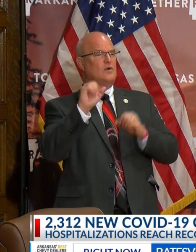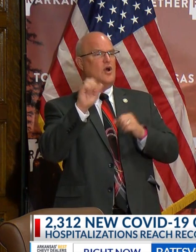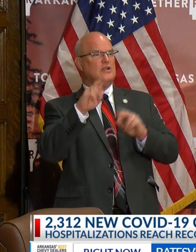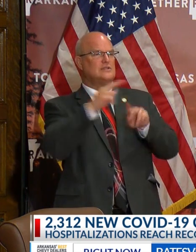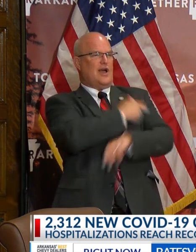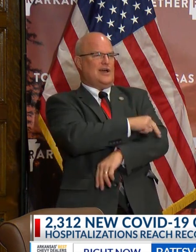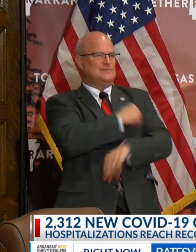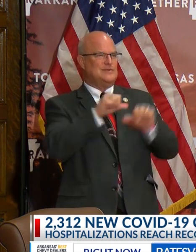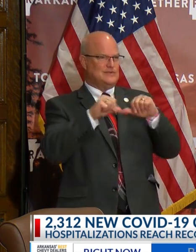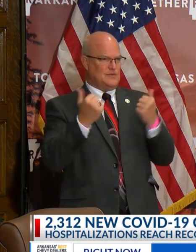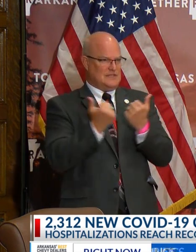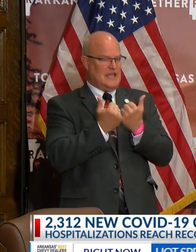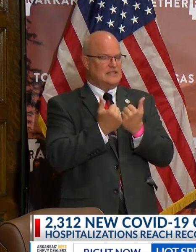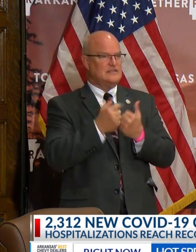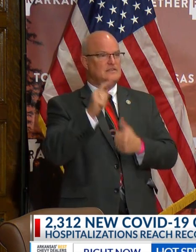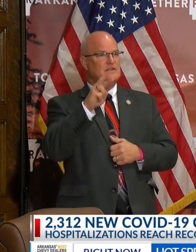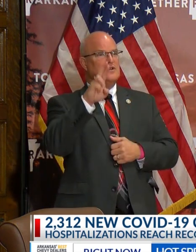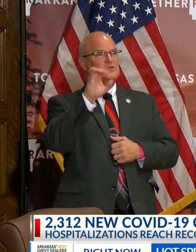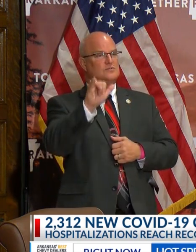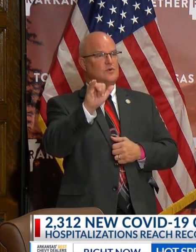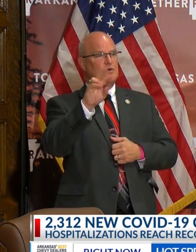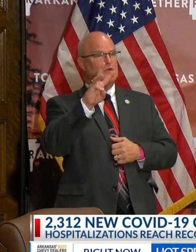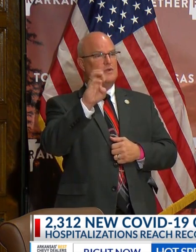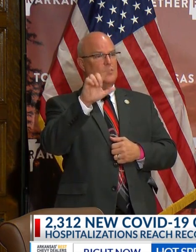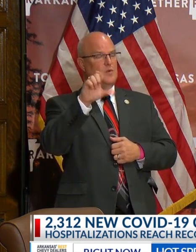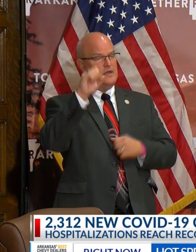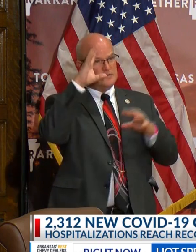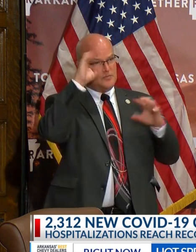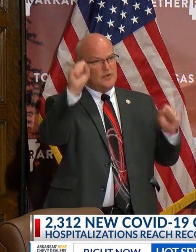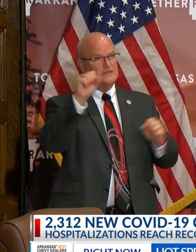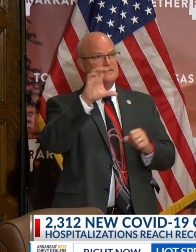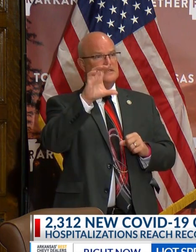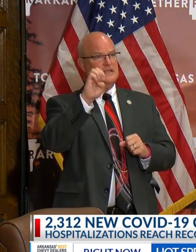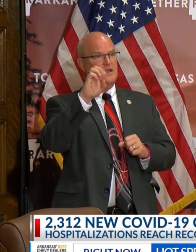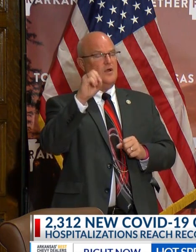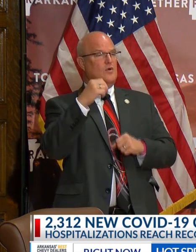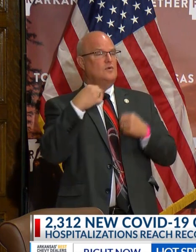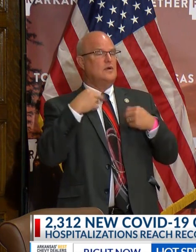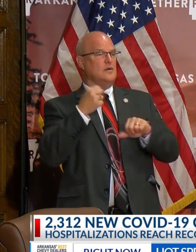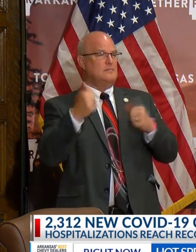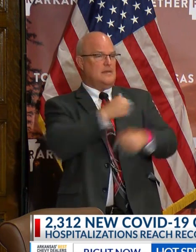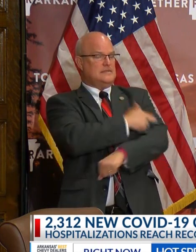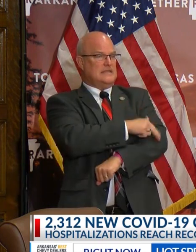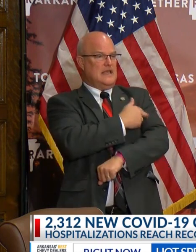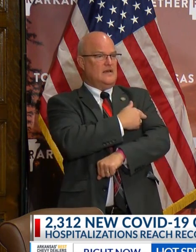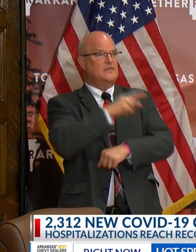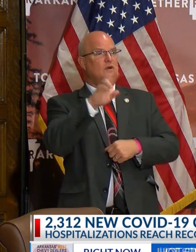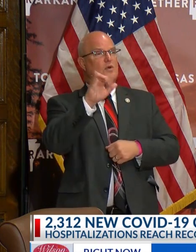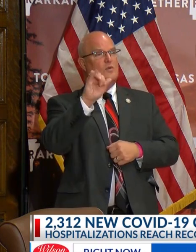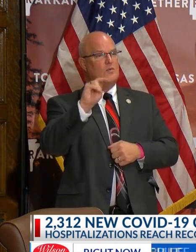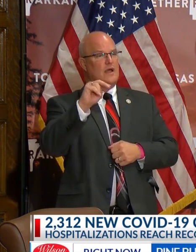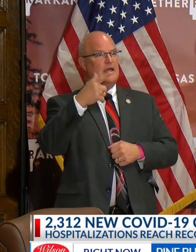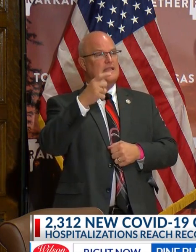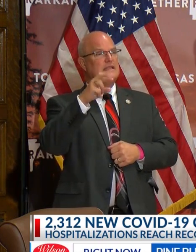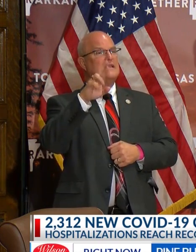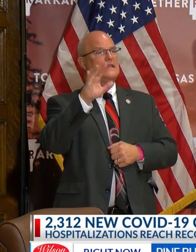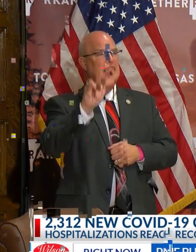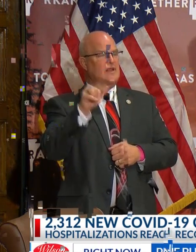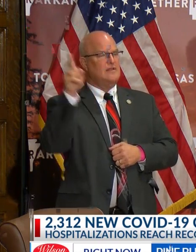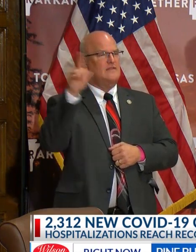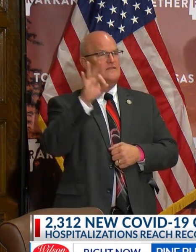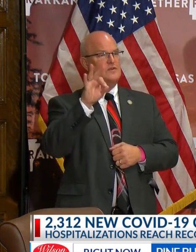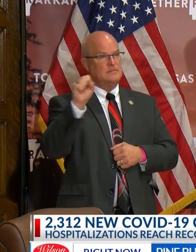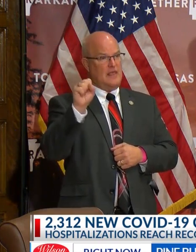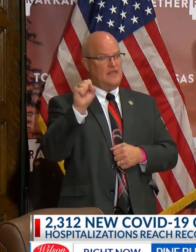Hospital Association, Troy Wells, President and CEO of Baptist Health, Ryan Gehrig, President of Mercy Hospital in Fort